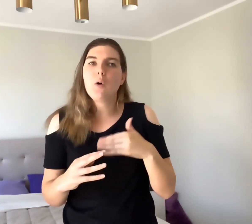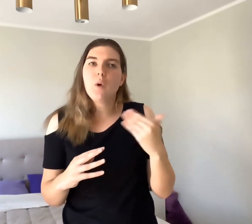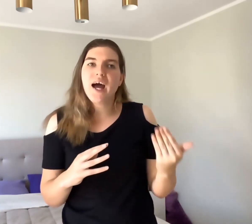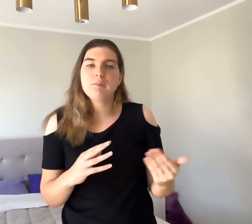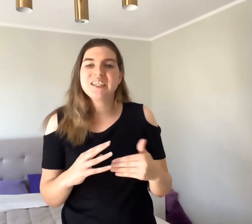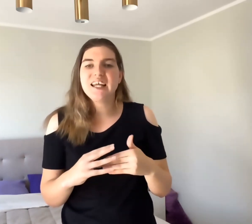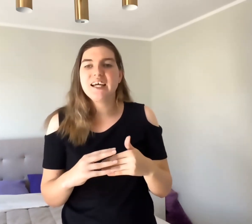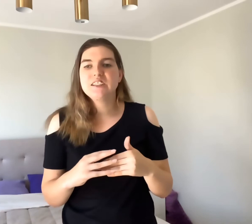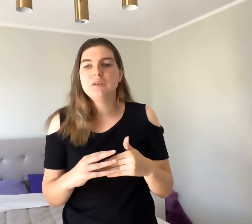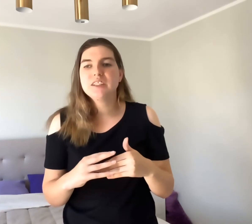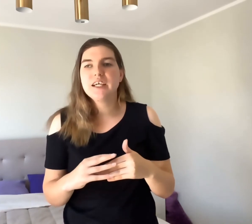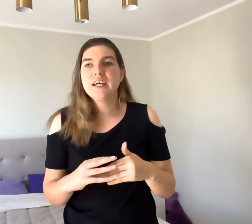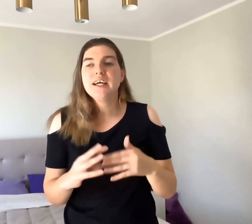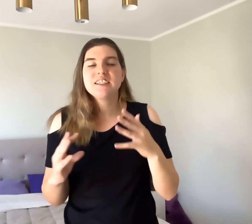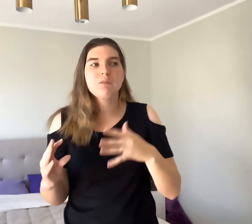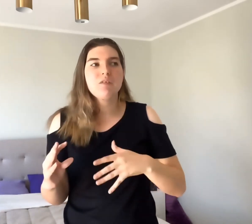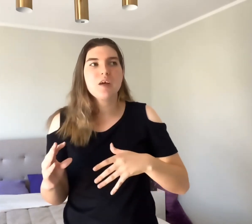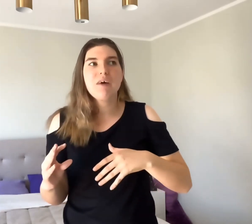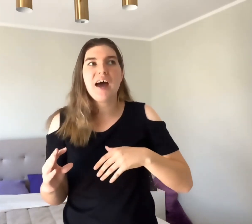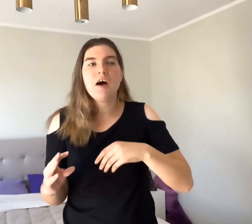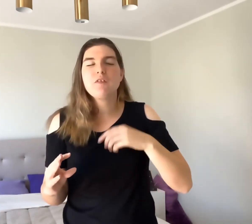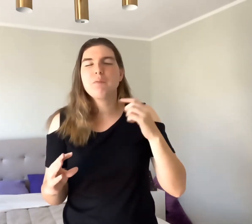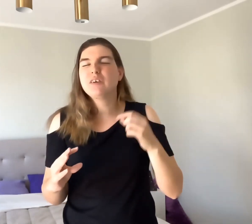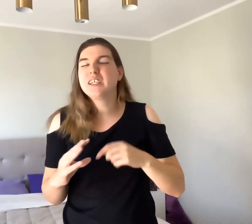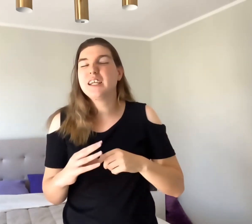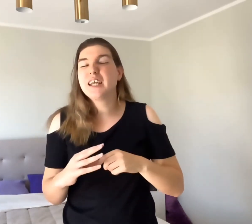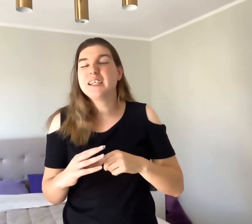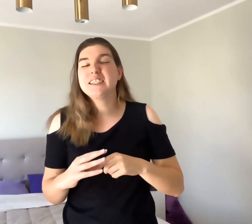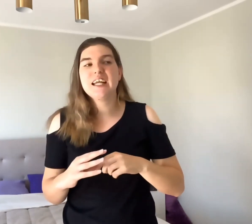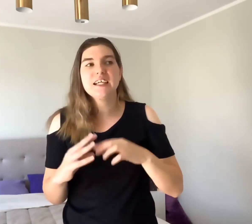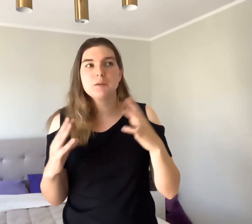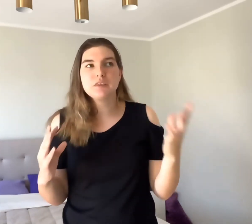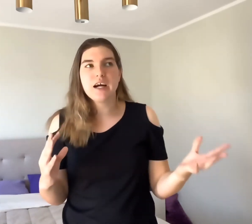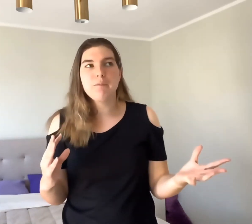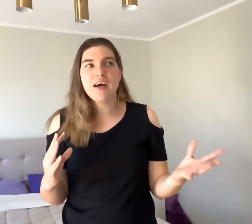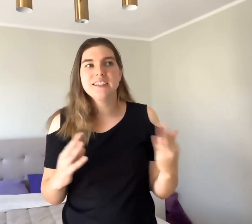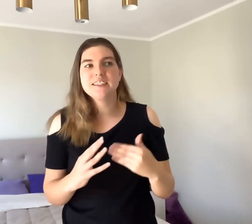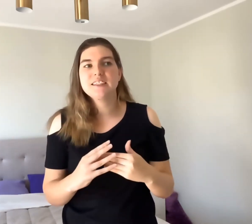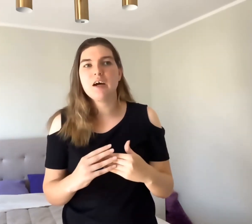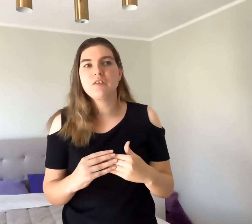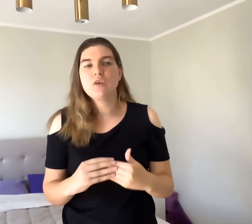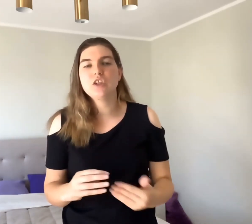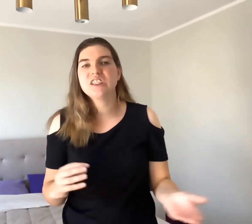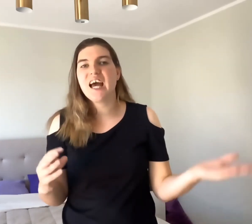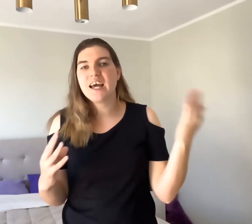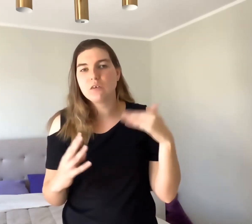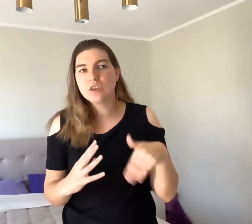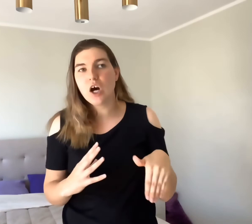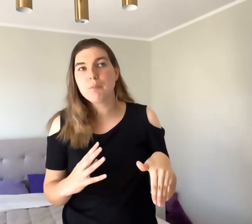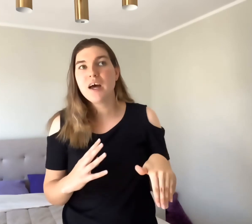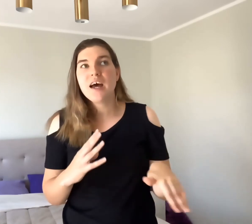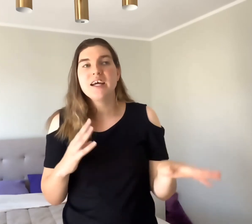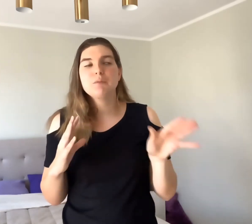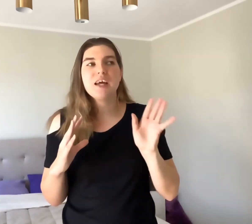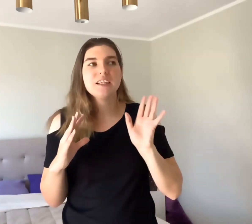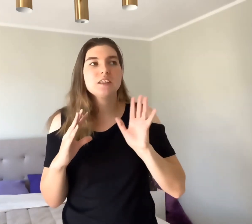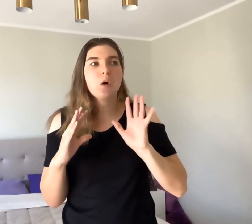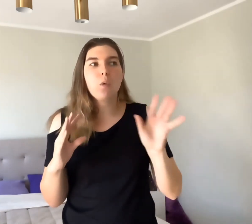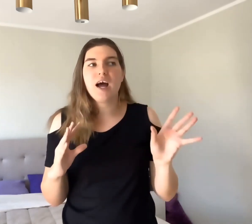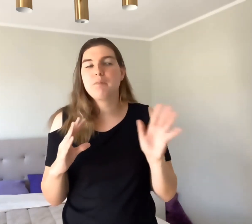what apps I liked using. Some of them have built-in things like subscribe buttons and stuff that you can just add on top. It depends what app you